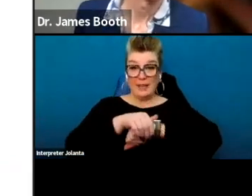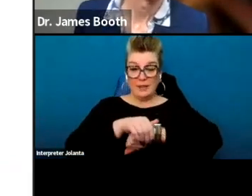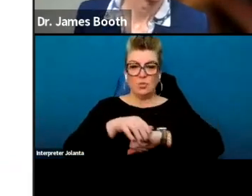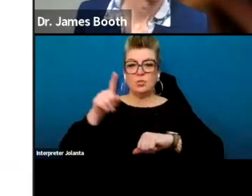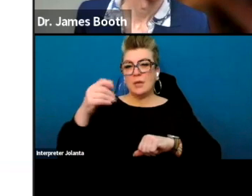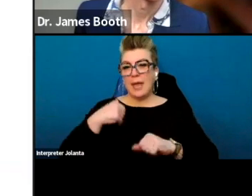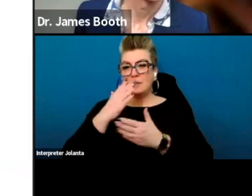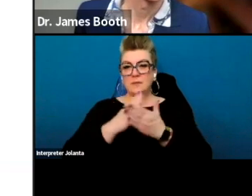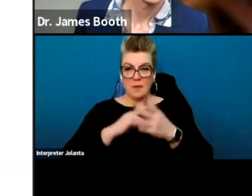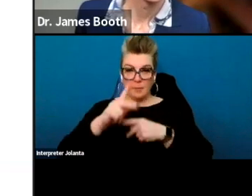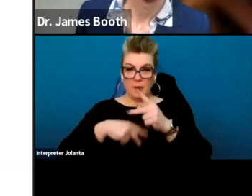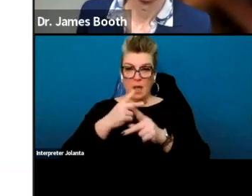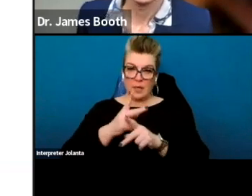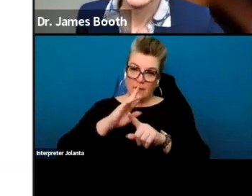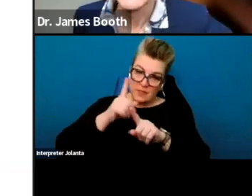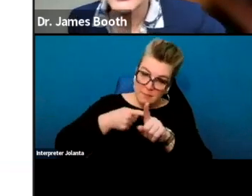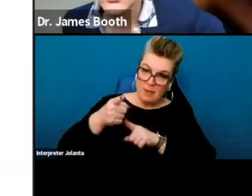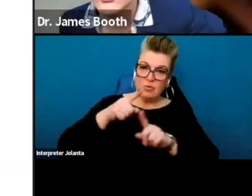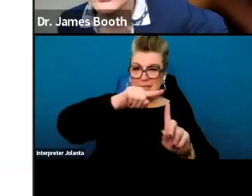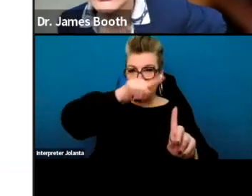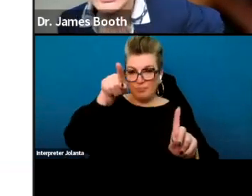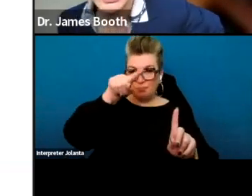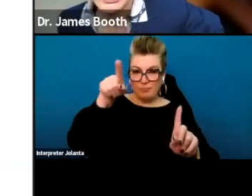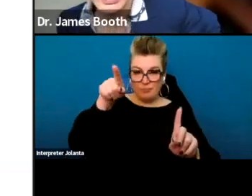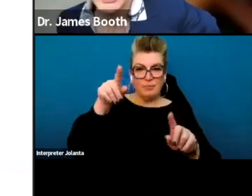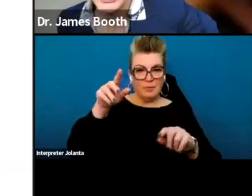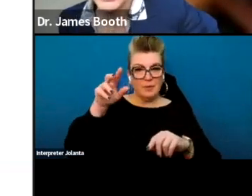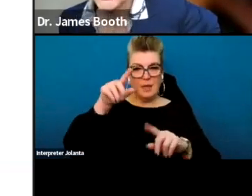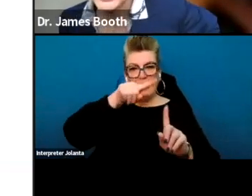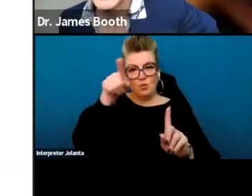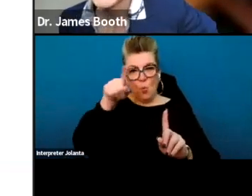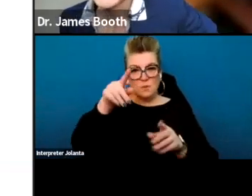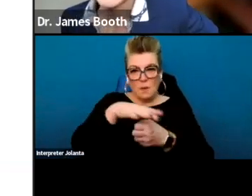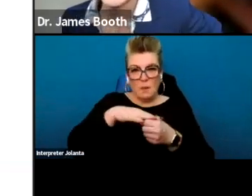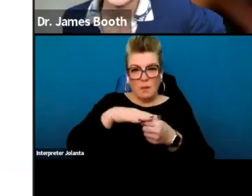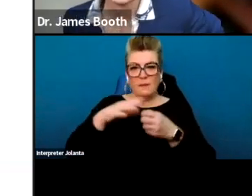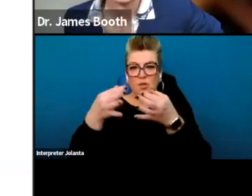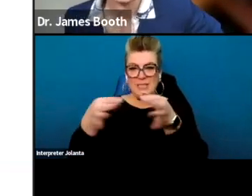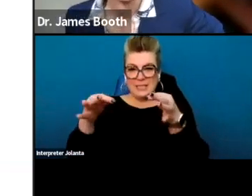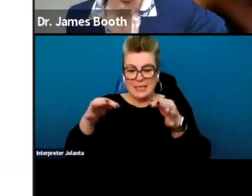of specialization for syntax and that kind of the dorsal kind of pathway.